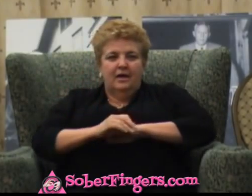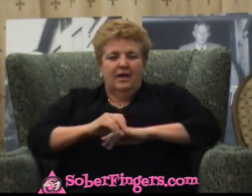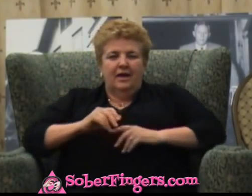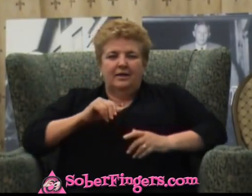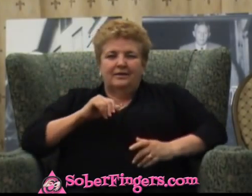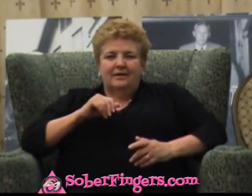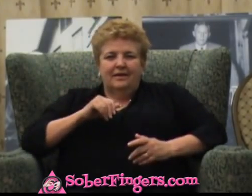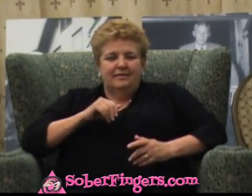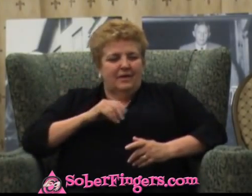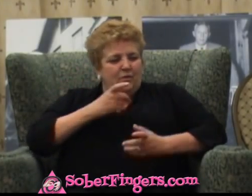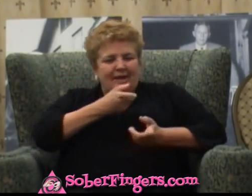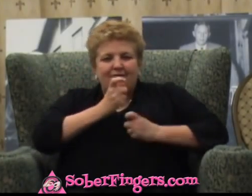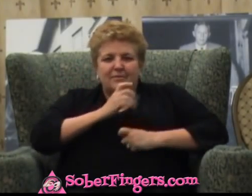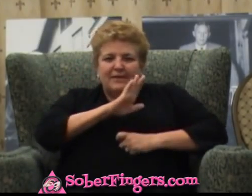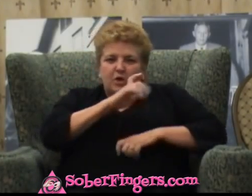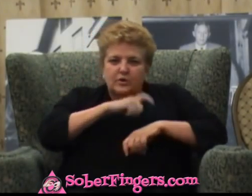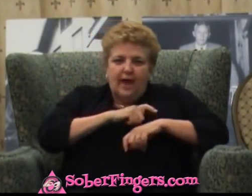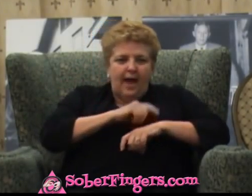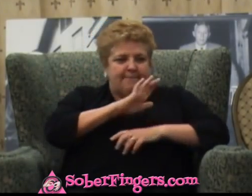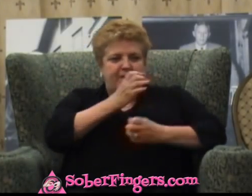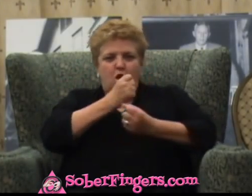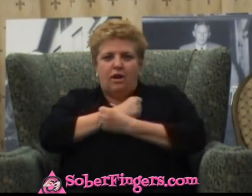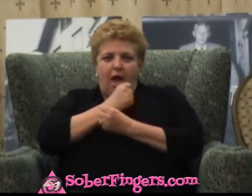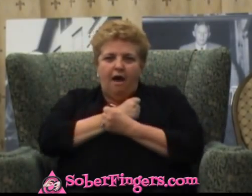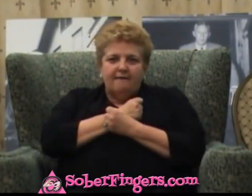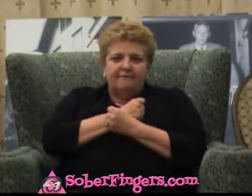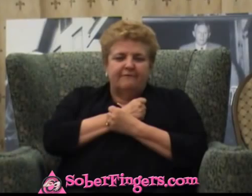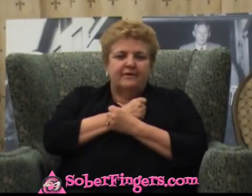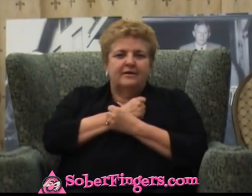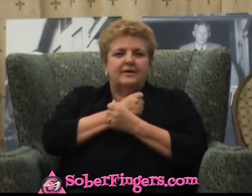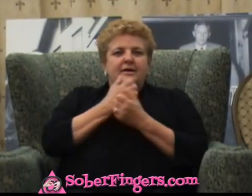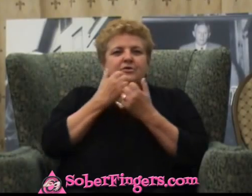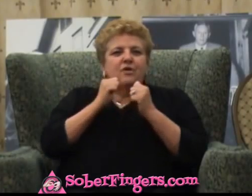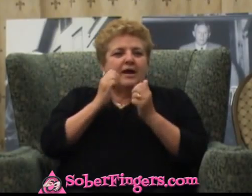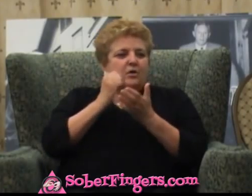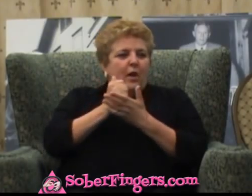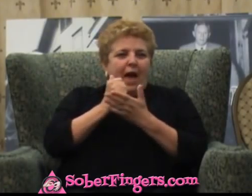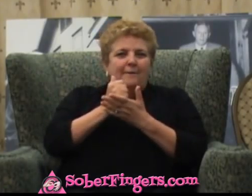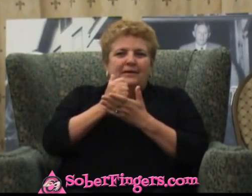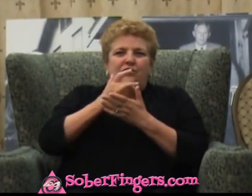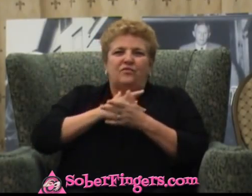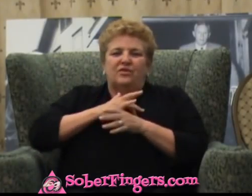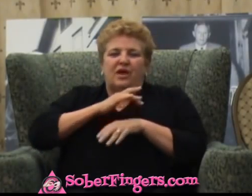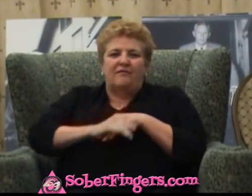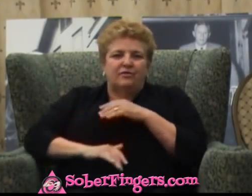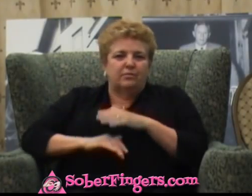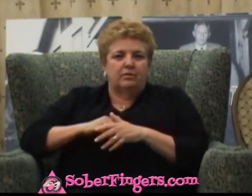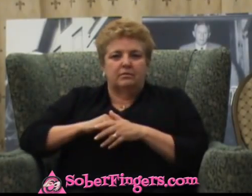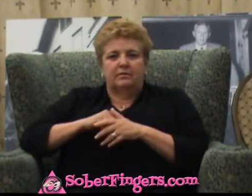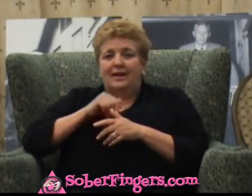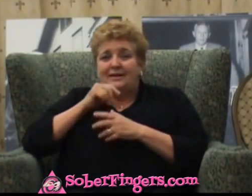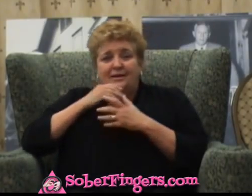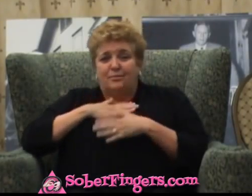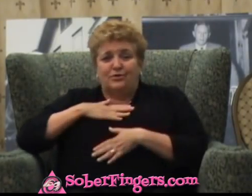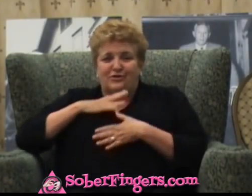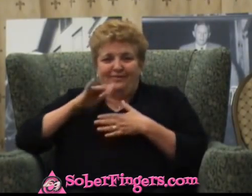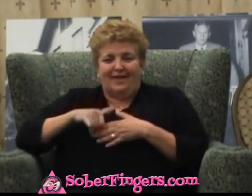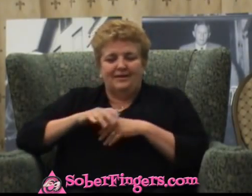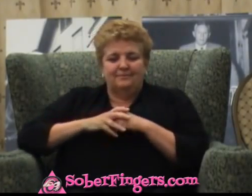their time and their love just to try to keep me out of my own way. Eventually, my brother-in-law, who had found sobriety in AA,